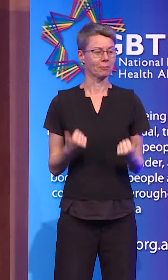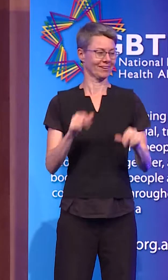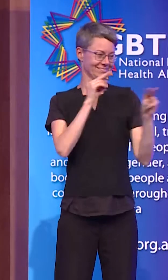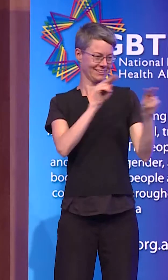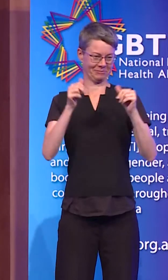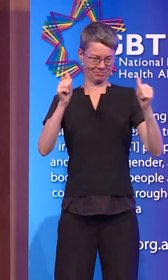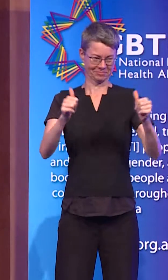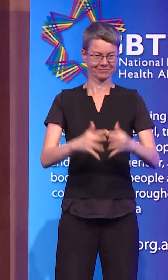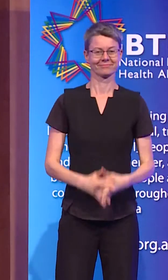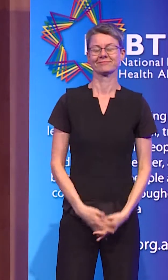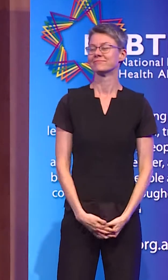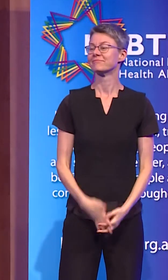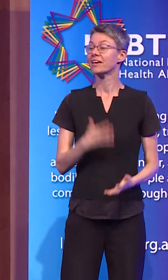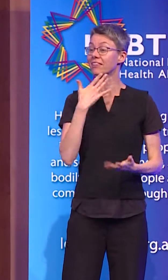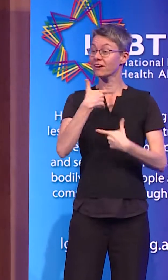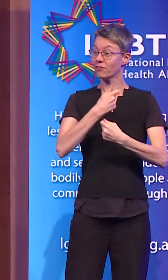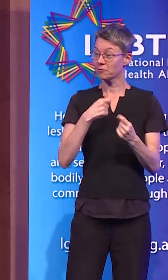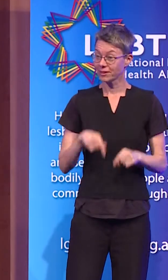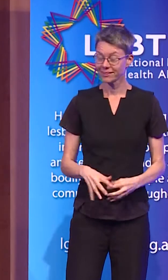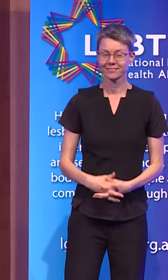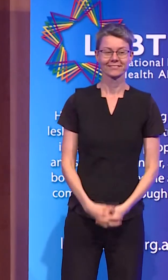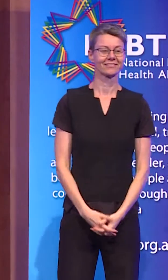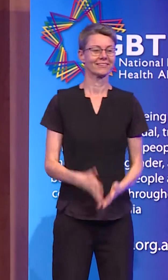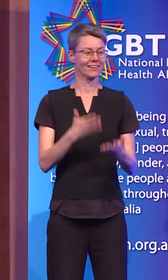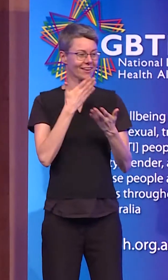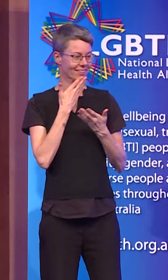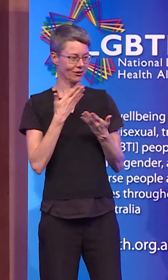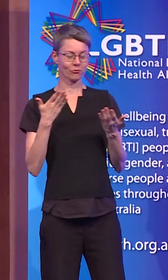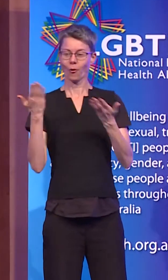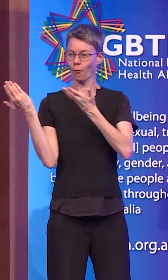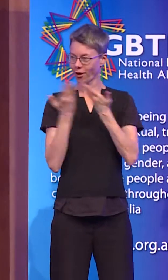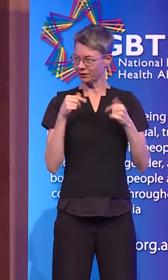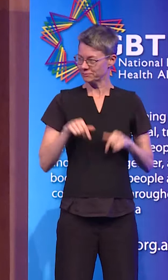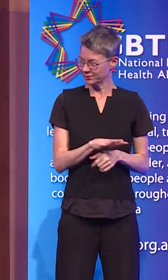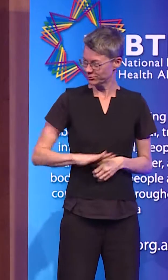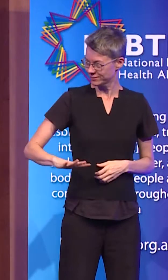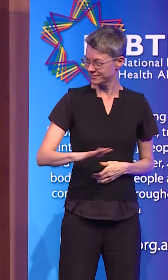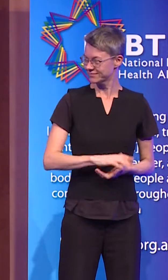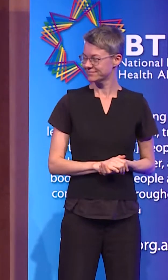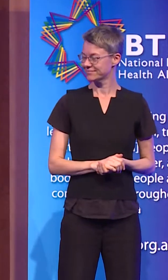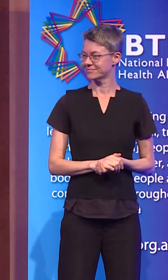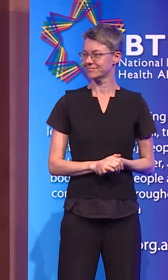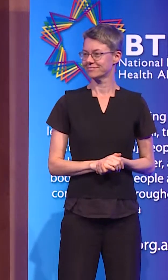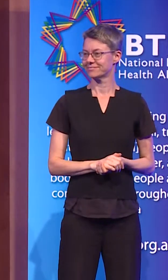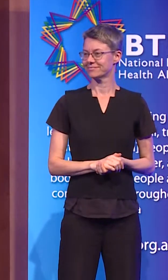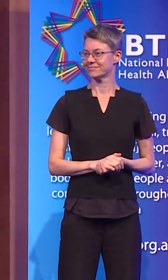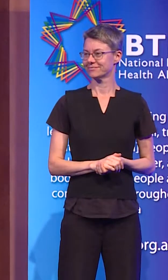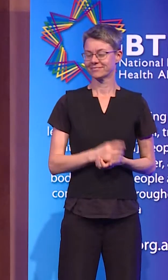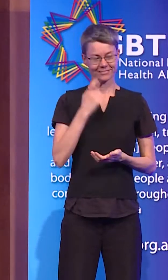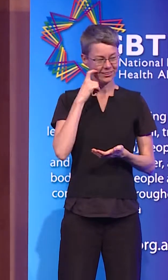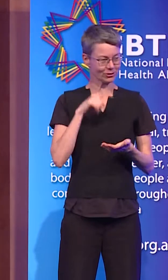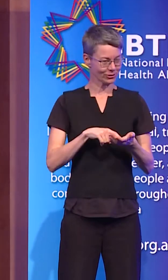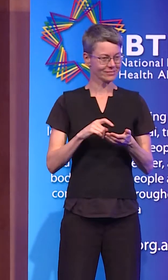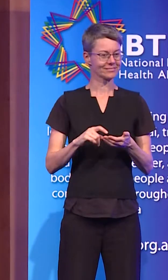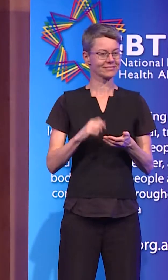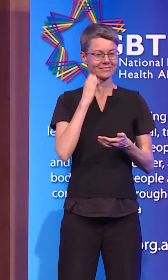inviting me. Thank you so much for that welcome to country and acknowledge the Indigenous